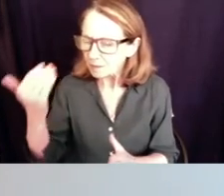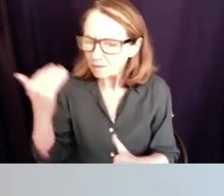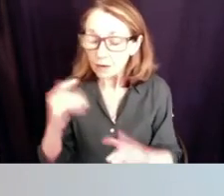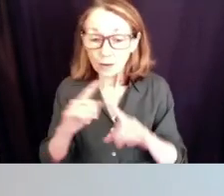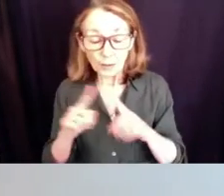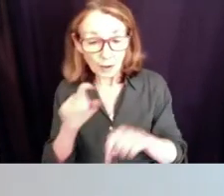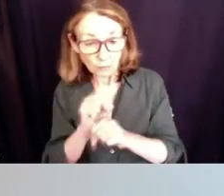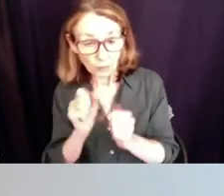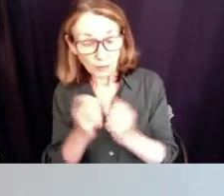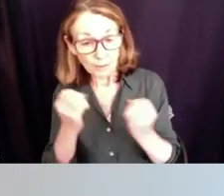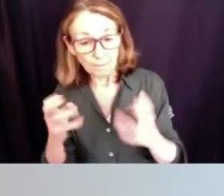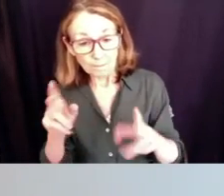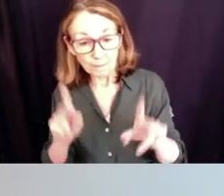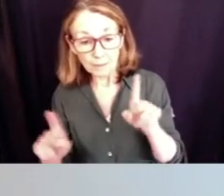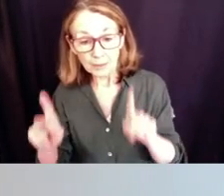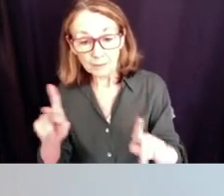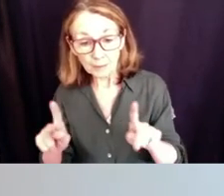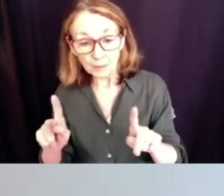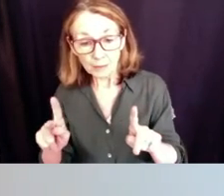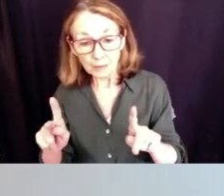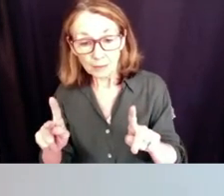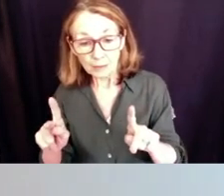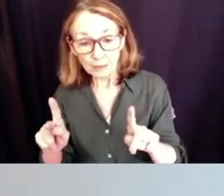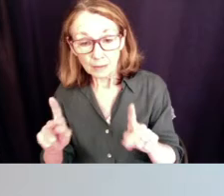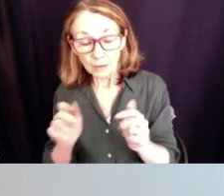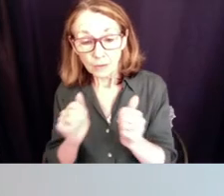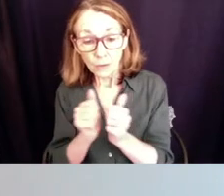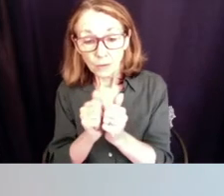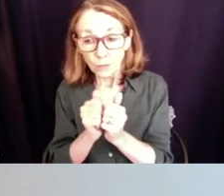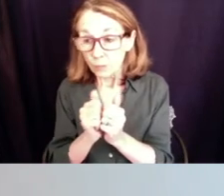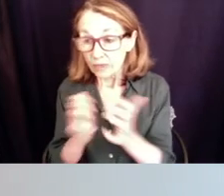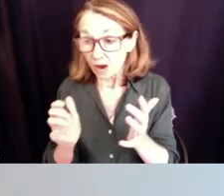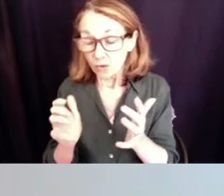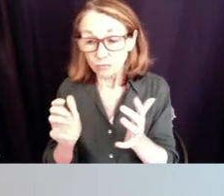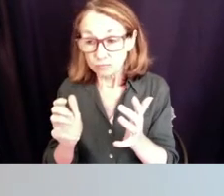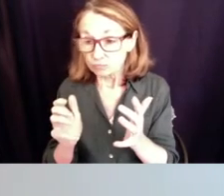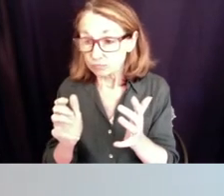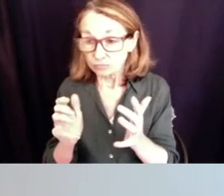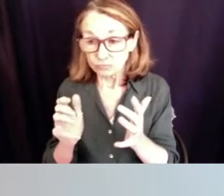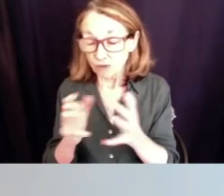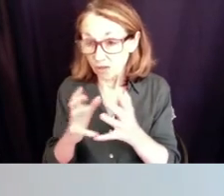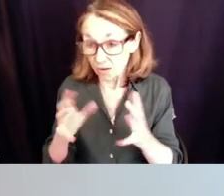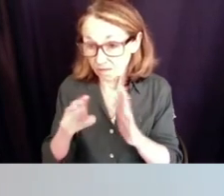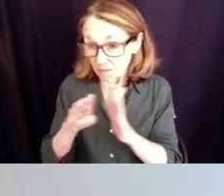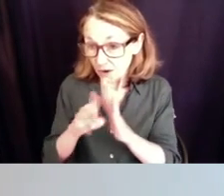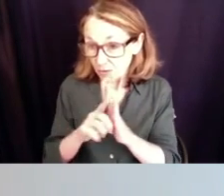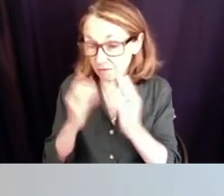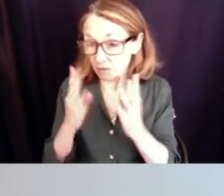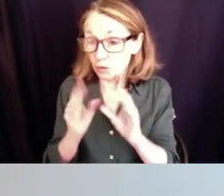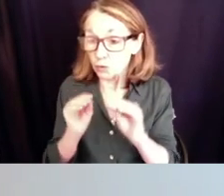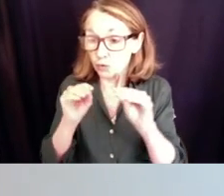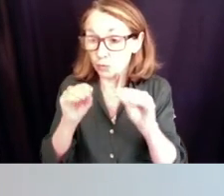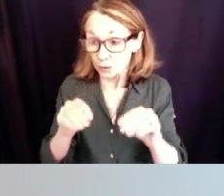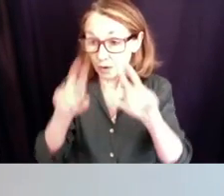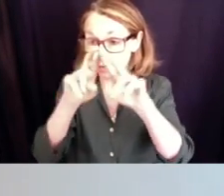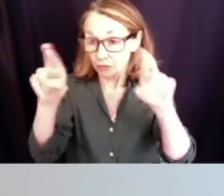students, but I've worked with many people with sparse backgrounds and information to